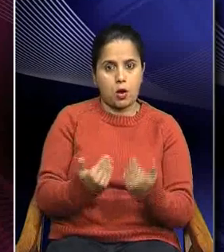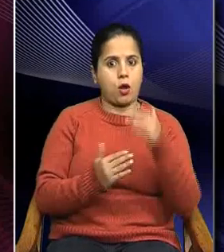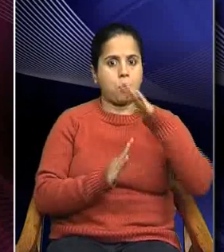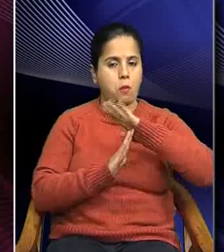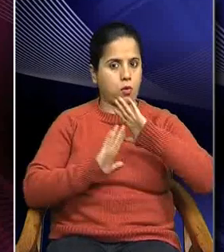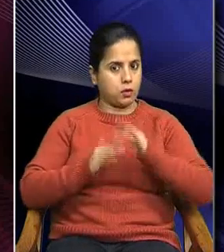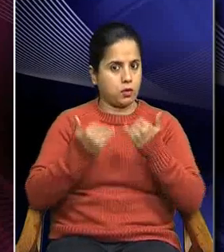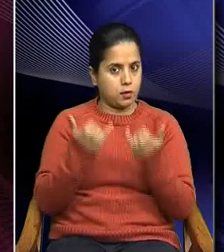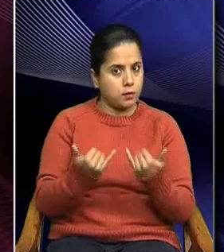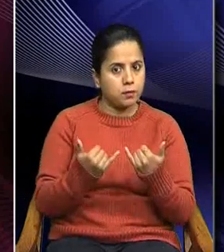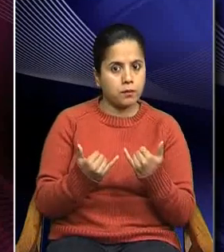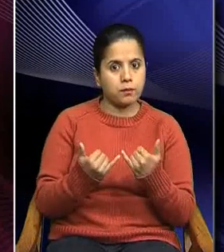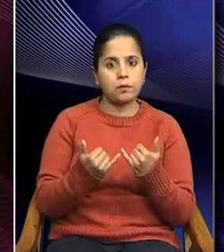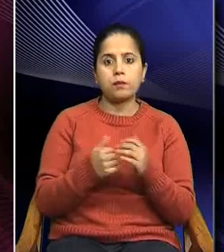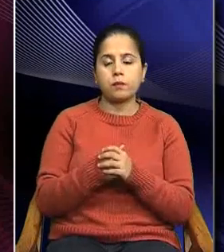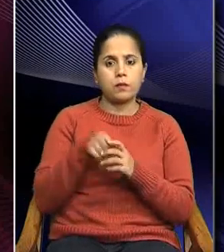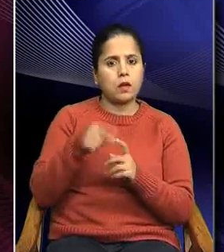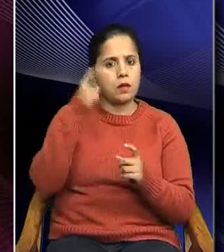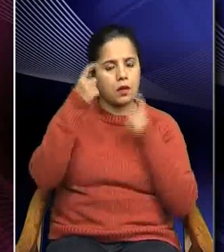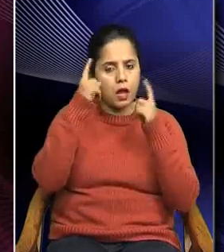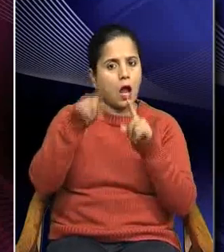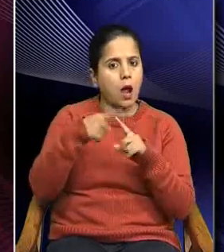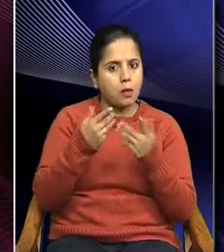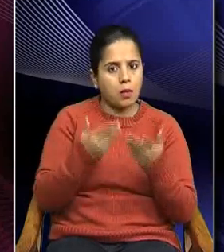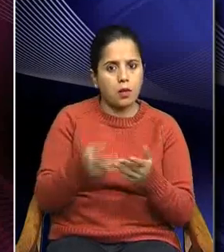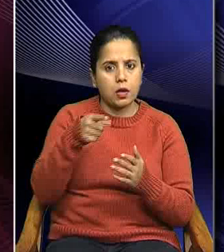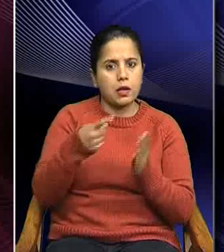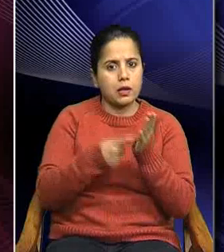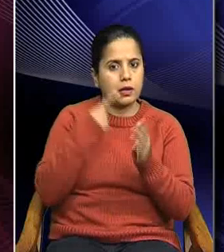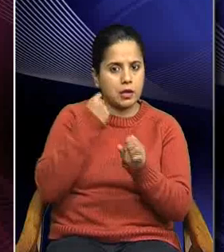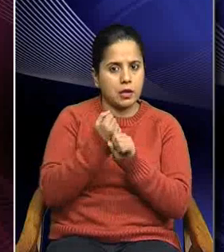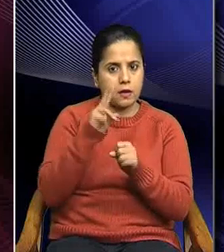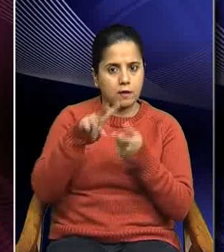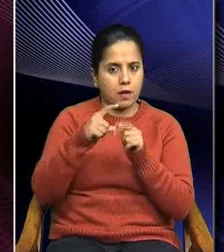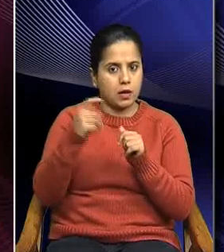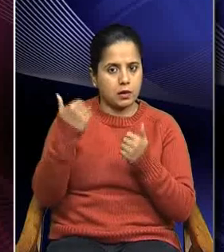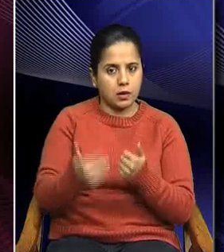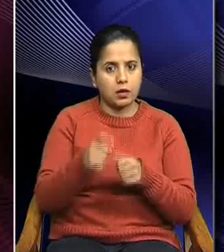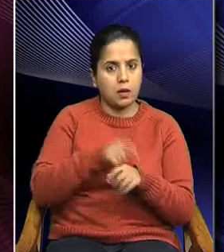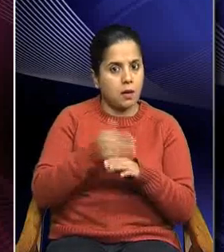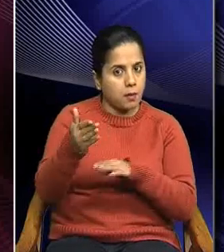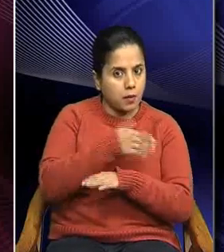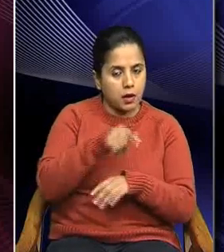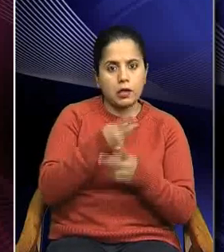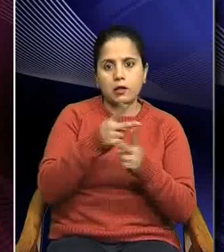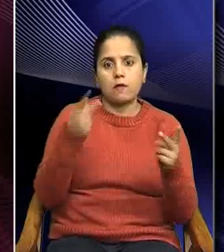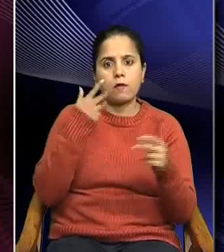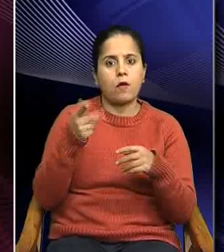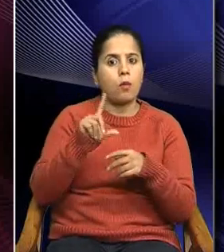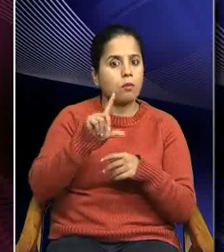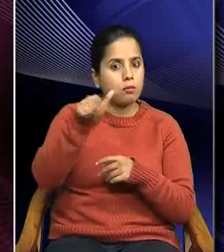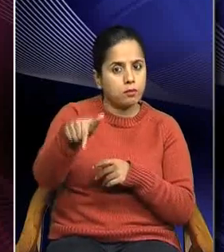and think about Rigvedic period as different from later